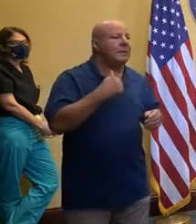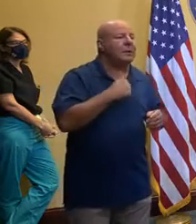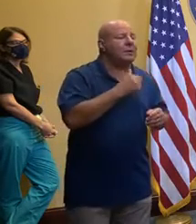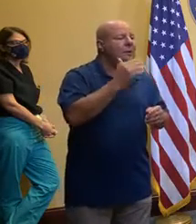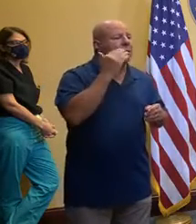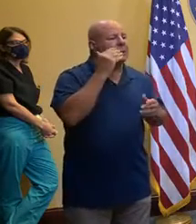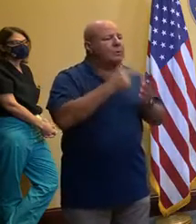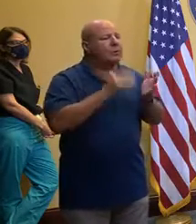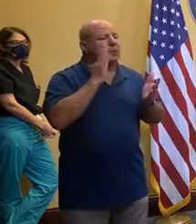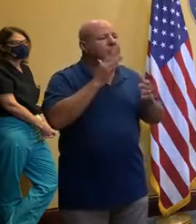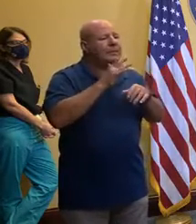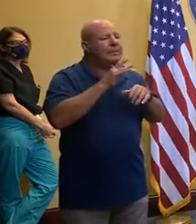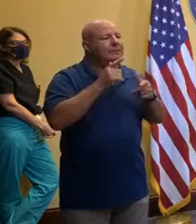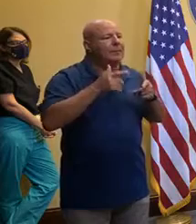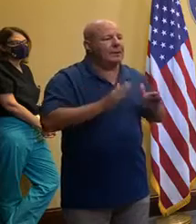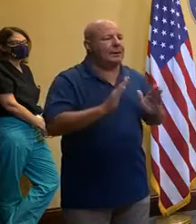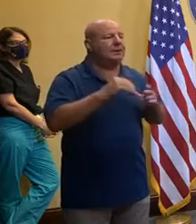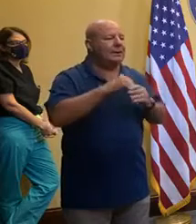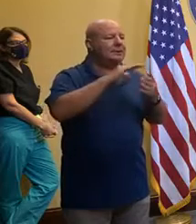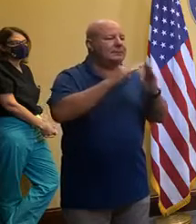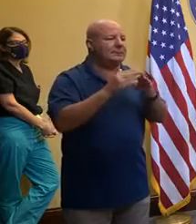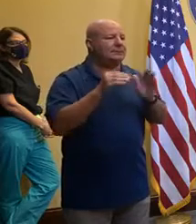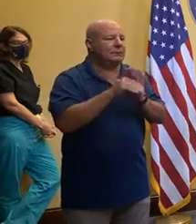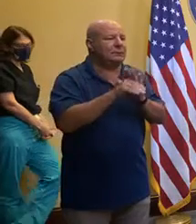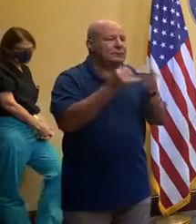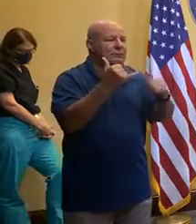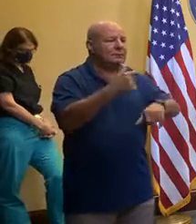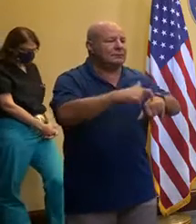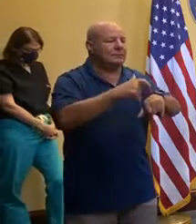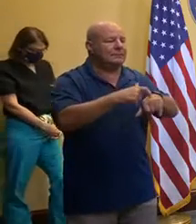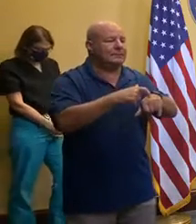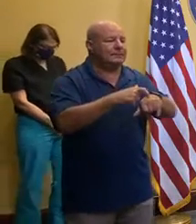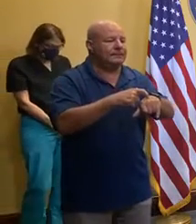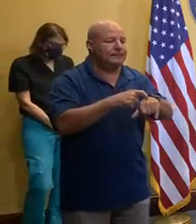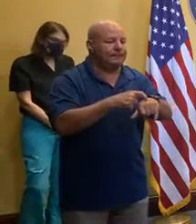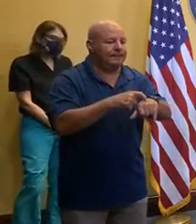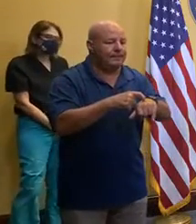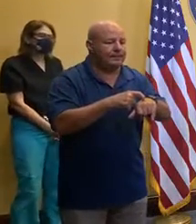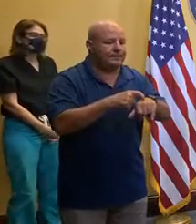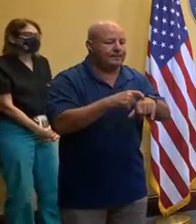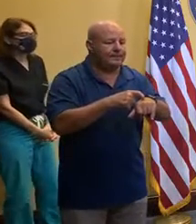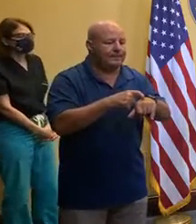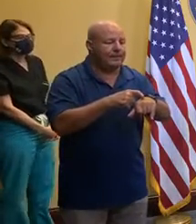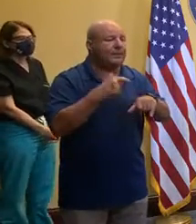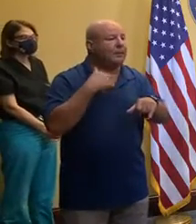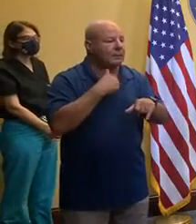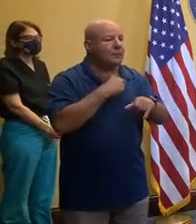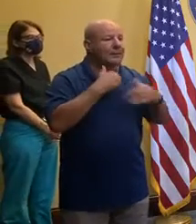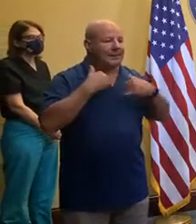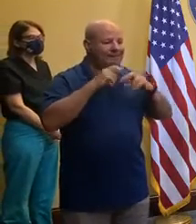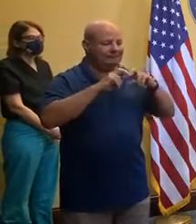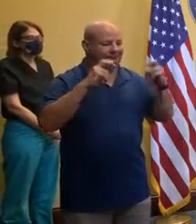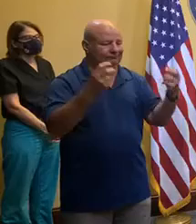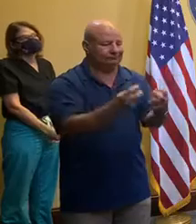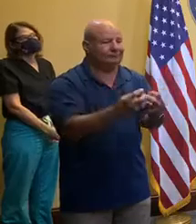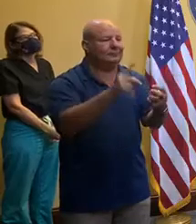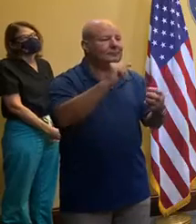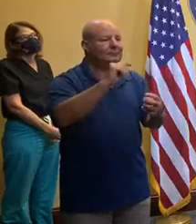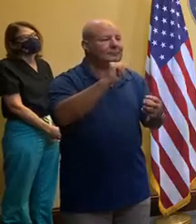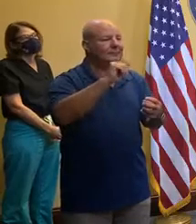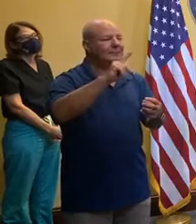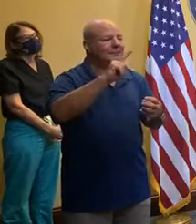be allowed in the city of New Orleans at this time. We have put together a task force committee